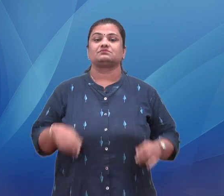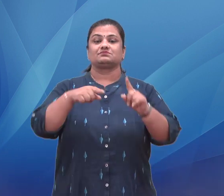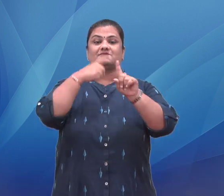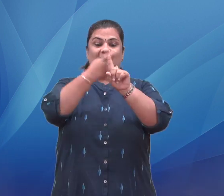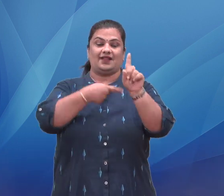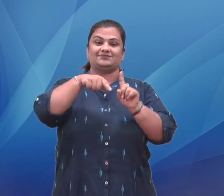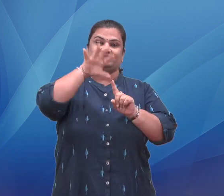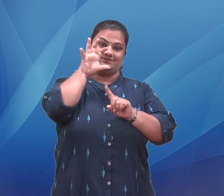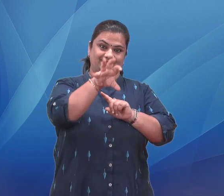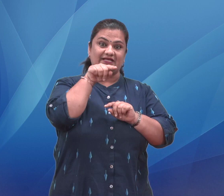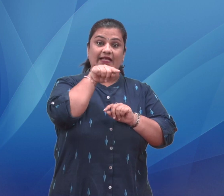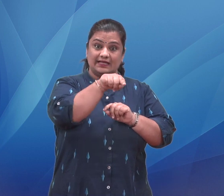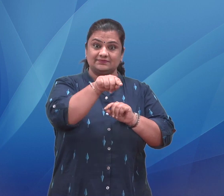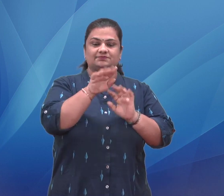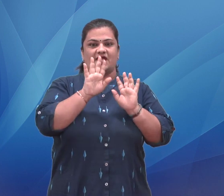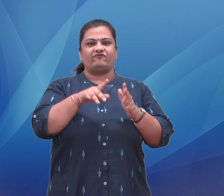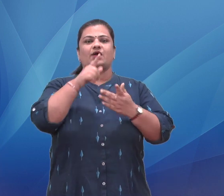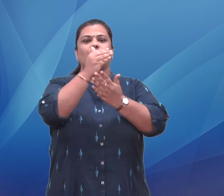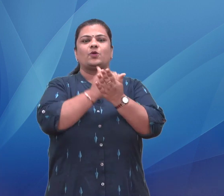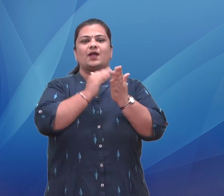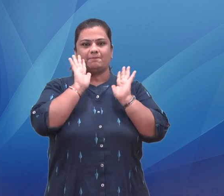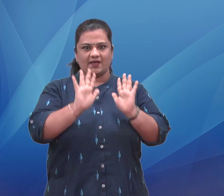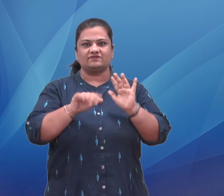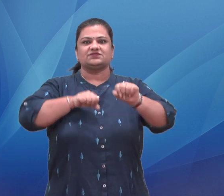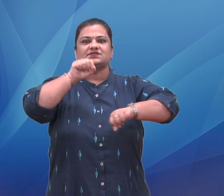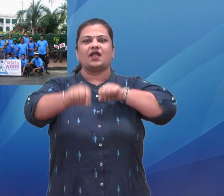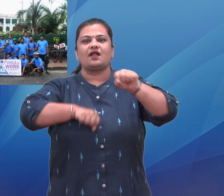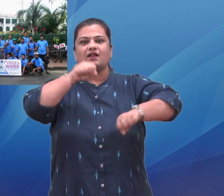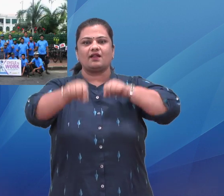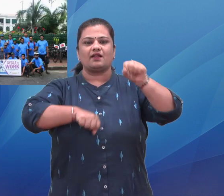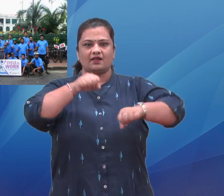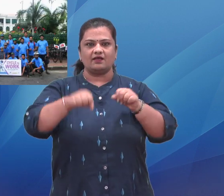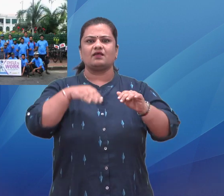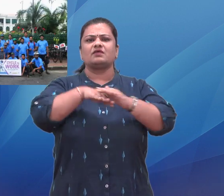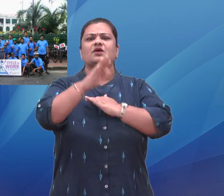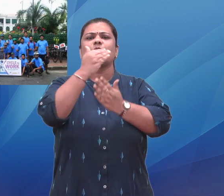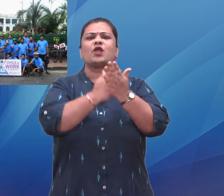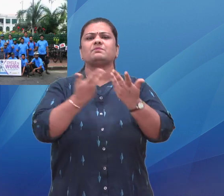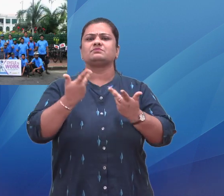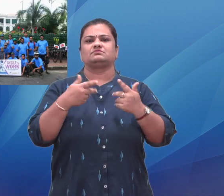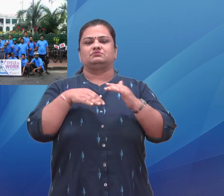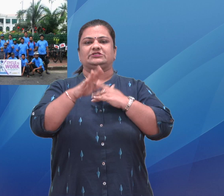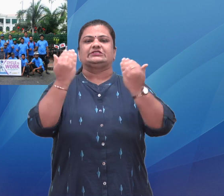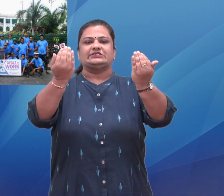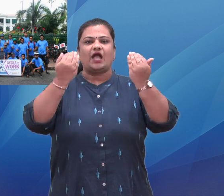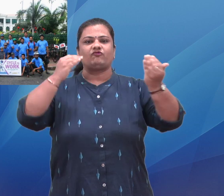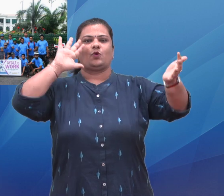A 200-kilometer long Save Planet Cycle Yatra to Ponmudi will be conducted with the message that leisure travel